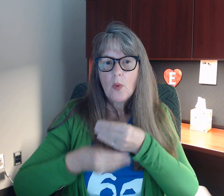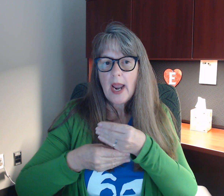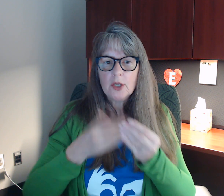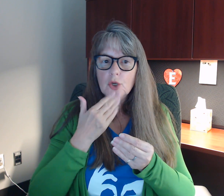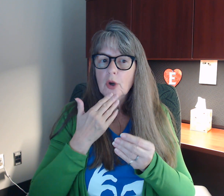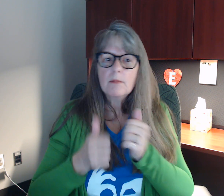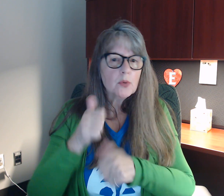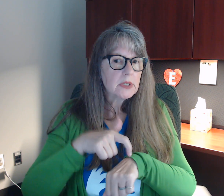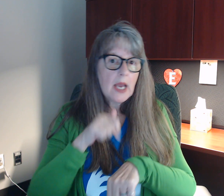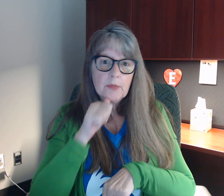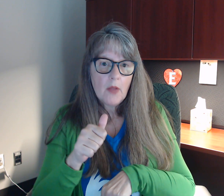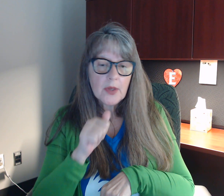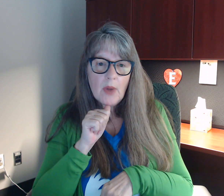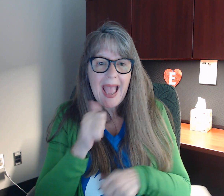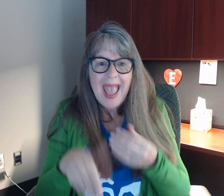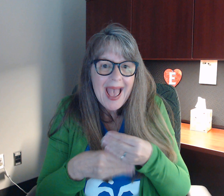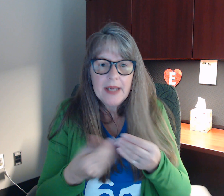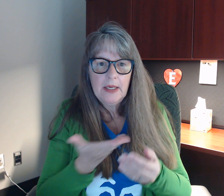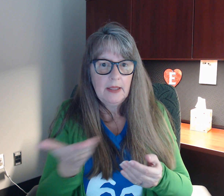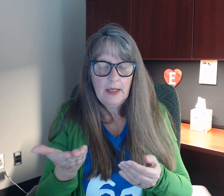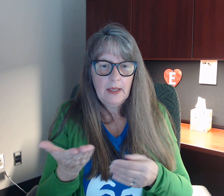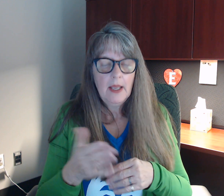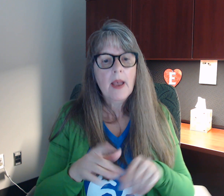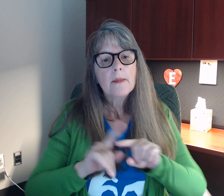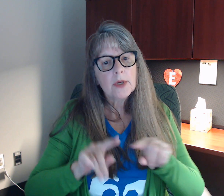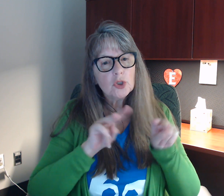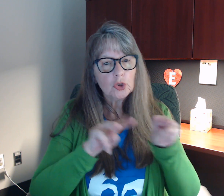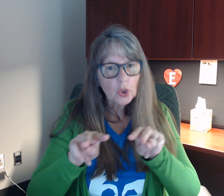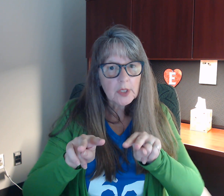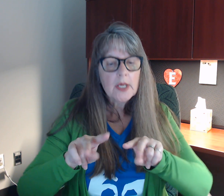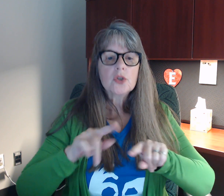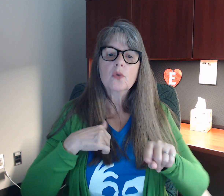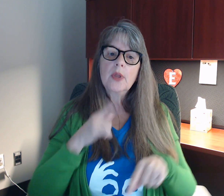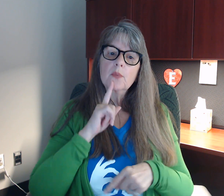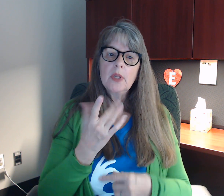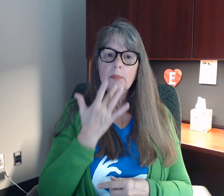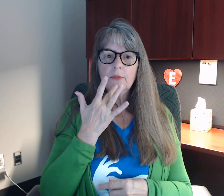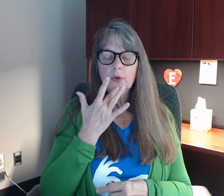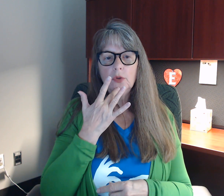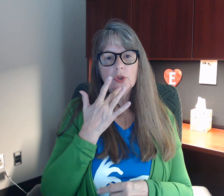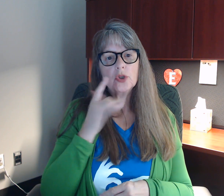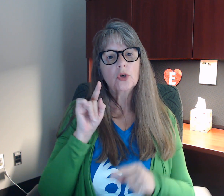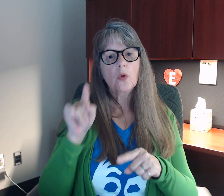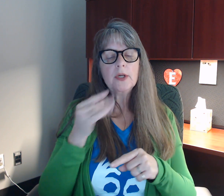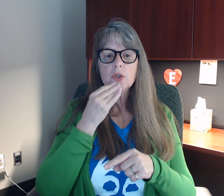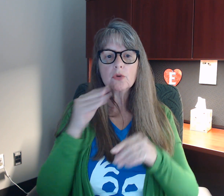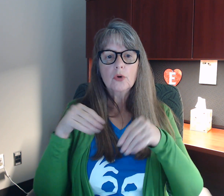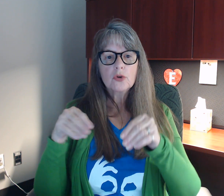added sugar? Most of the time not. They don't add anything. But to look. So they really prefer you just to go into the grocery